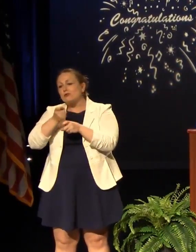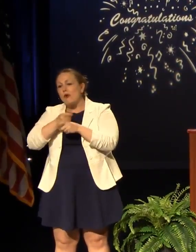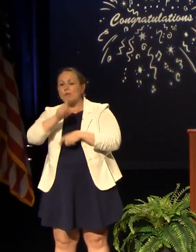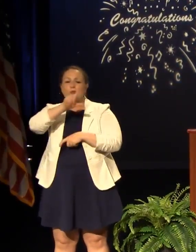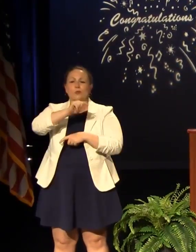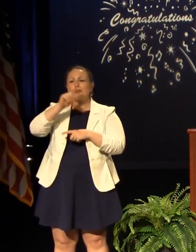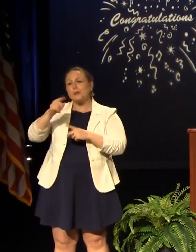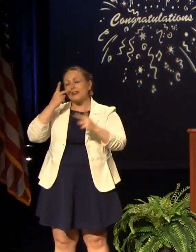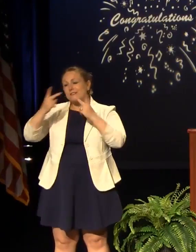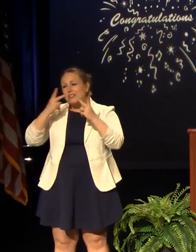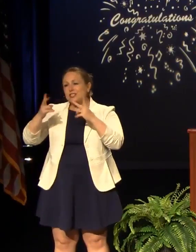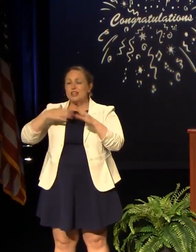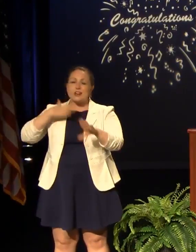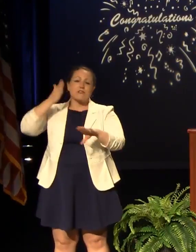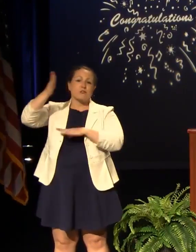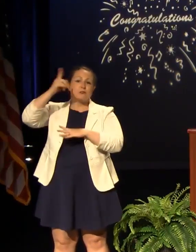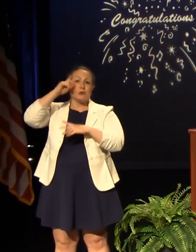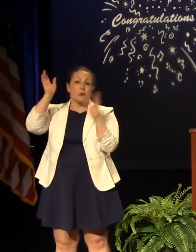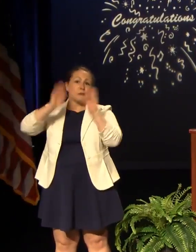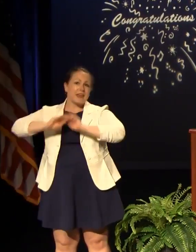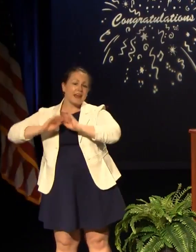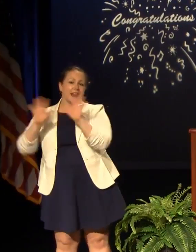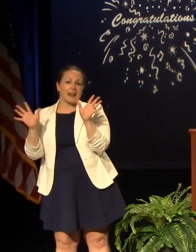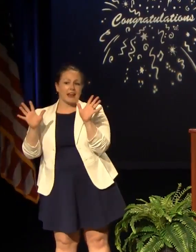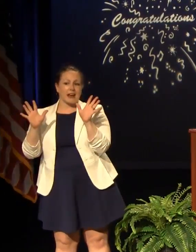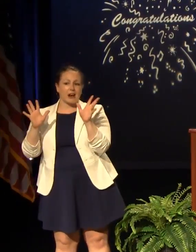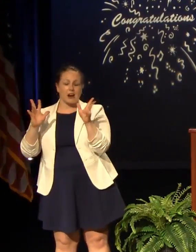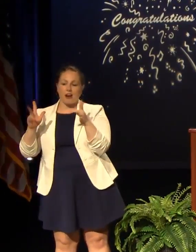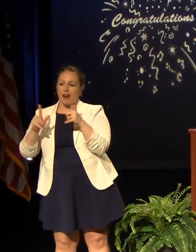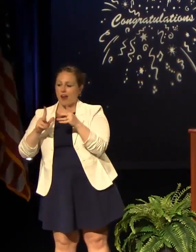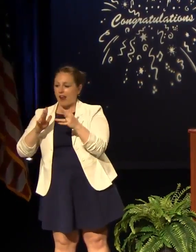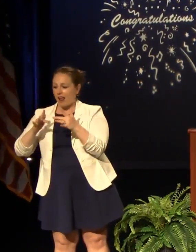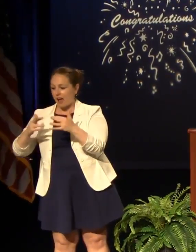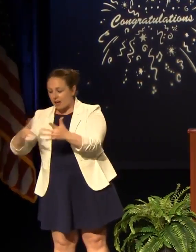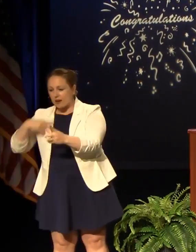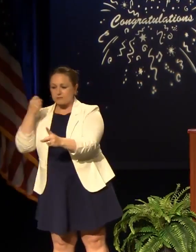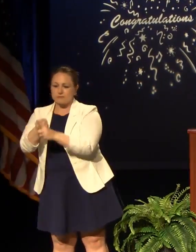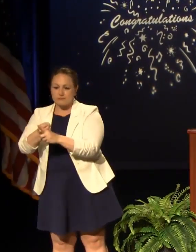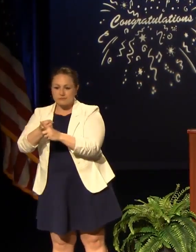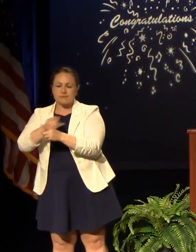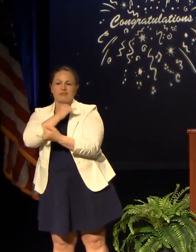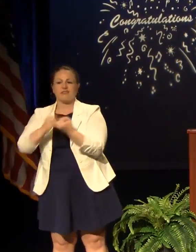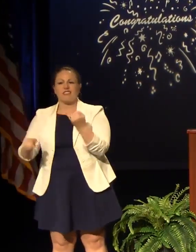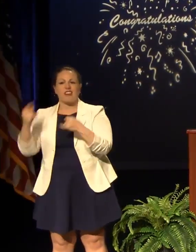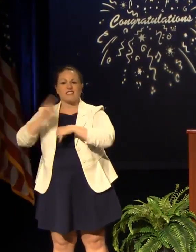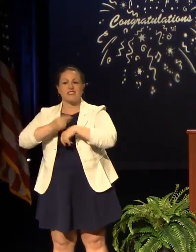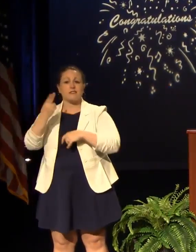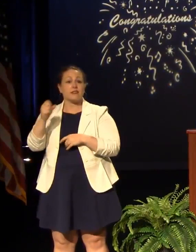clear. Unbeknownst to us, March 13th would be our last day of high school.